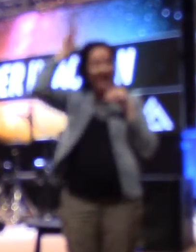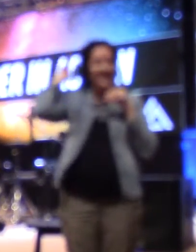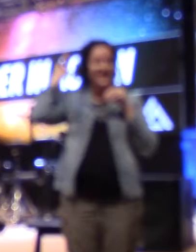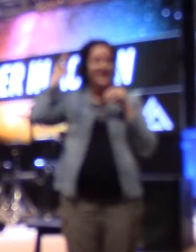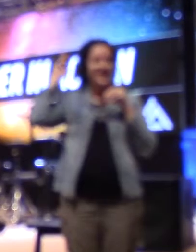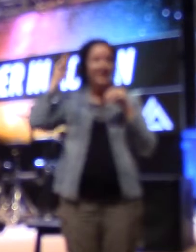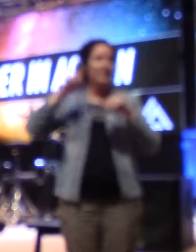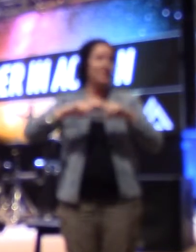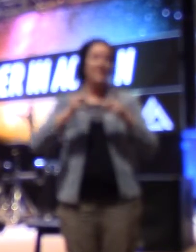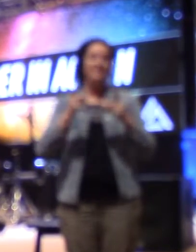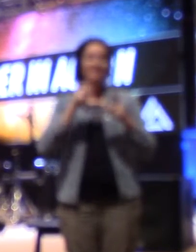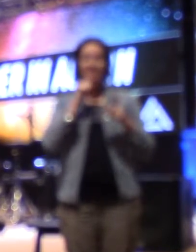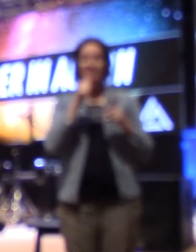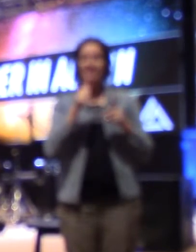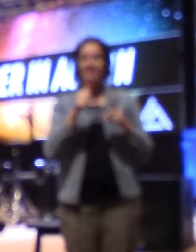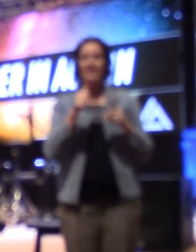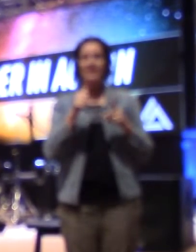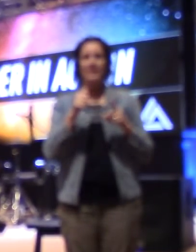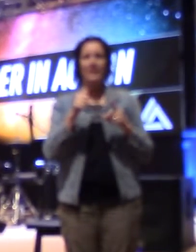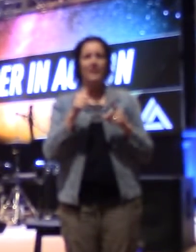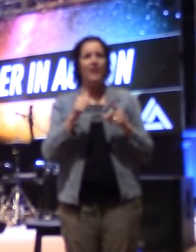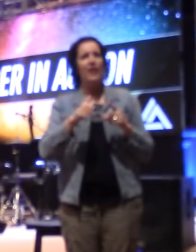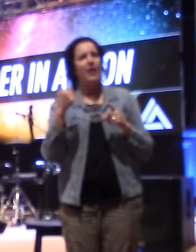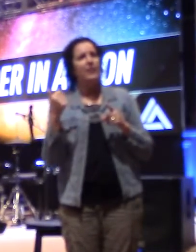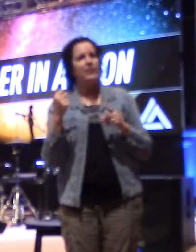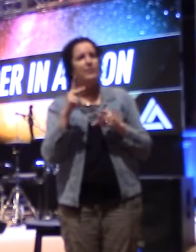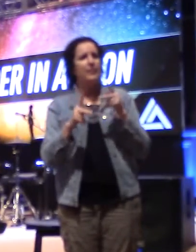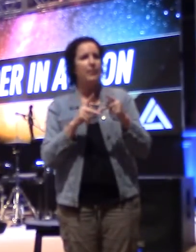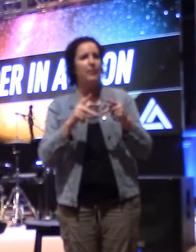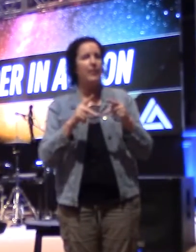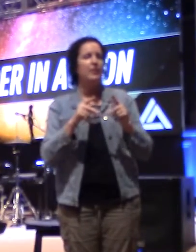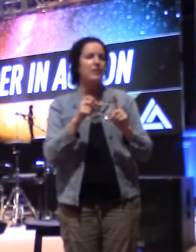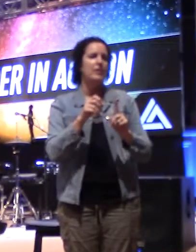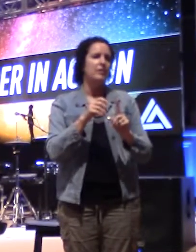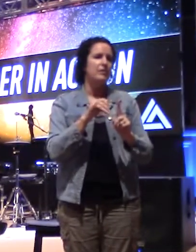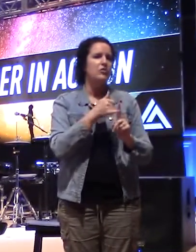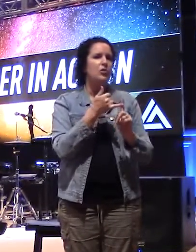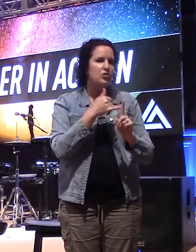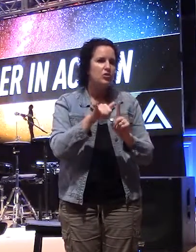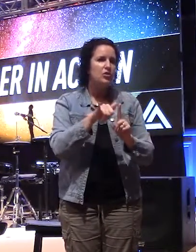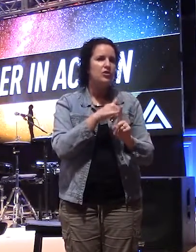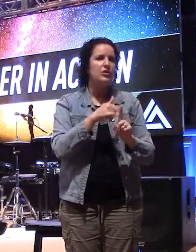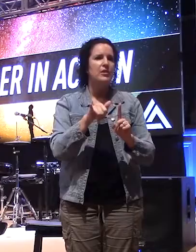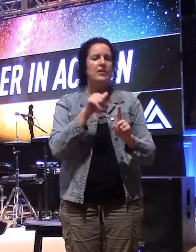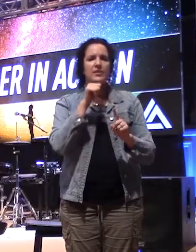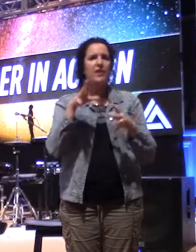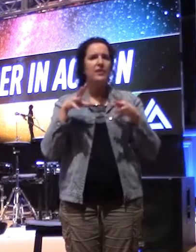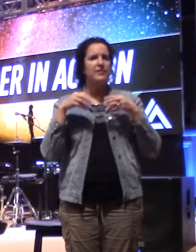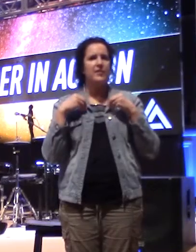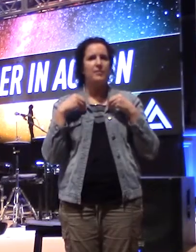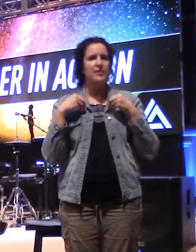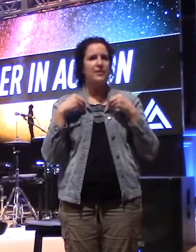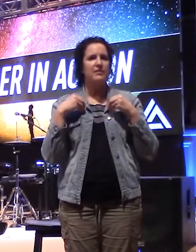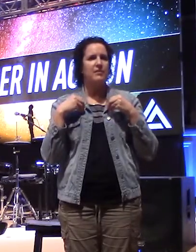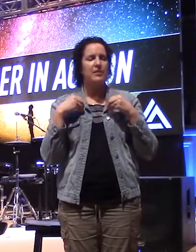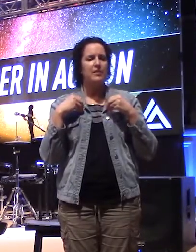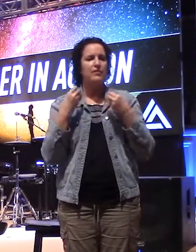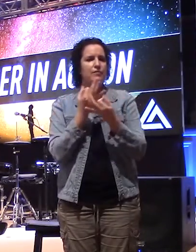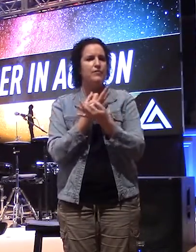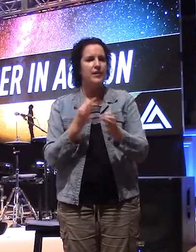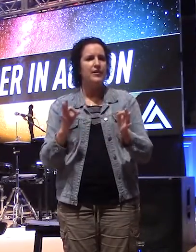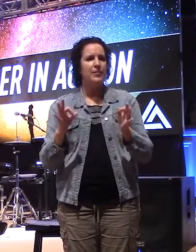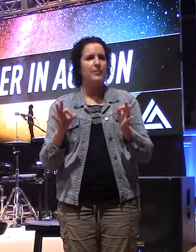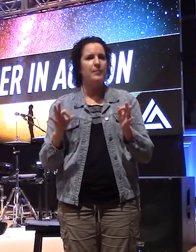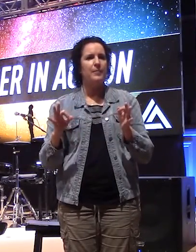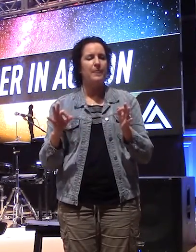But I didn't stop there. Others were tortured, not accepting their deliverance. Others experienced mockings and